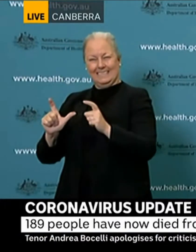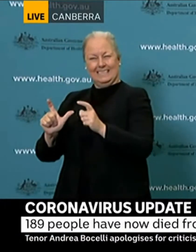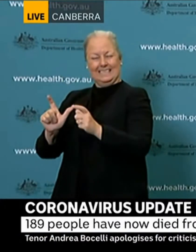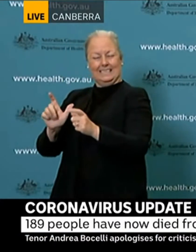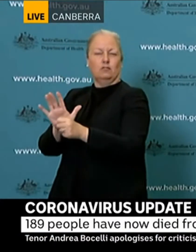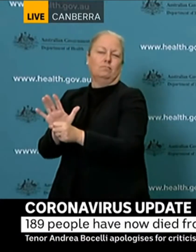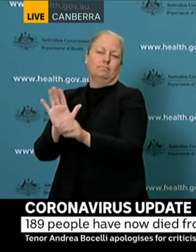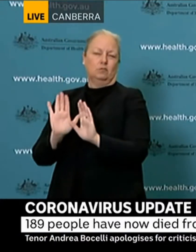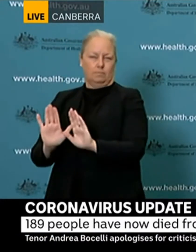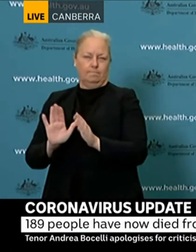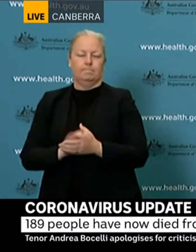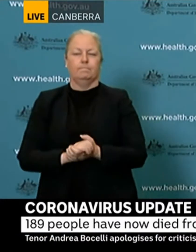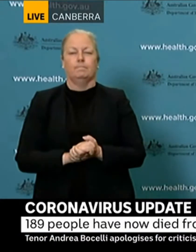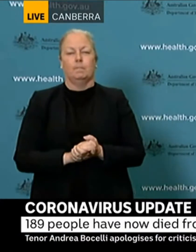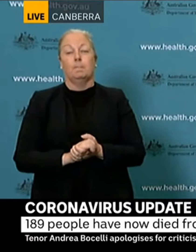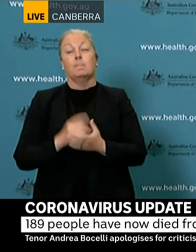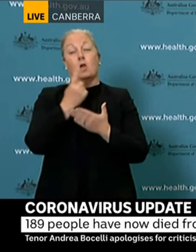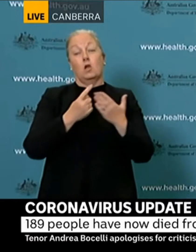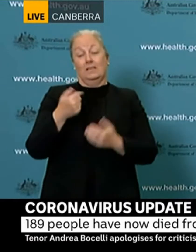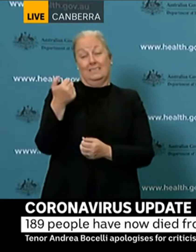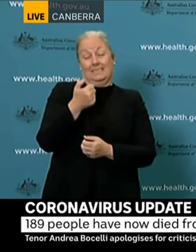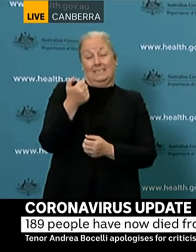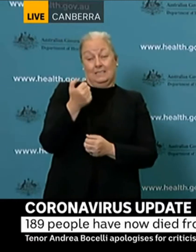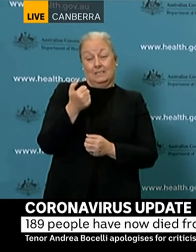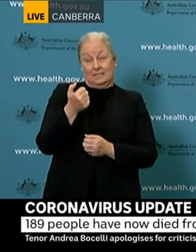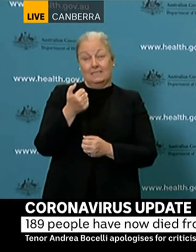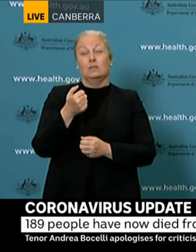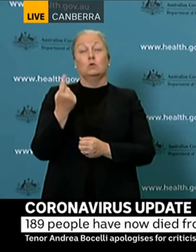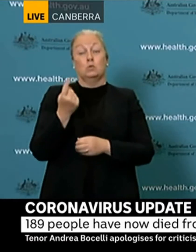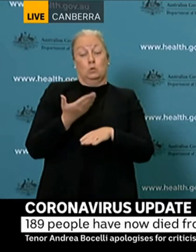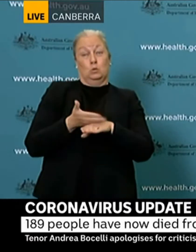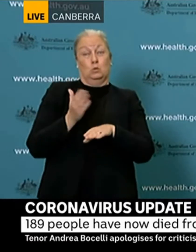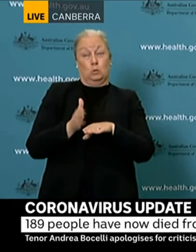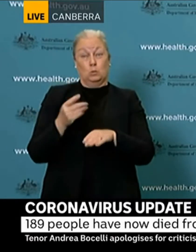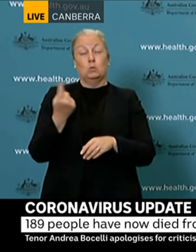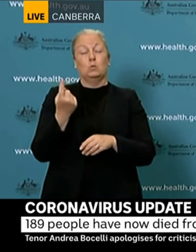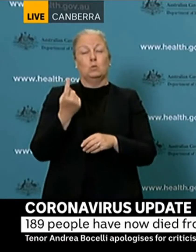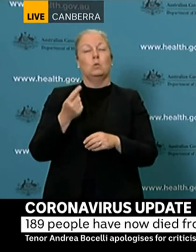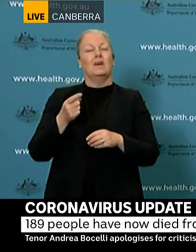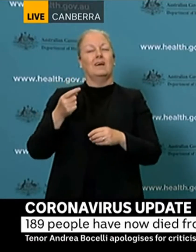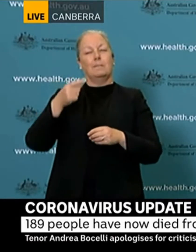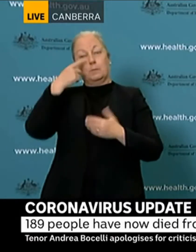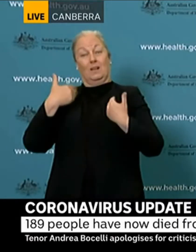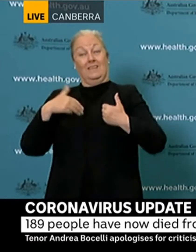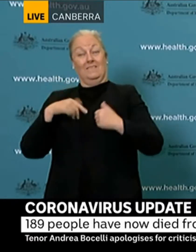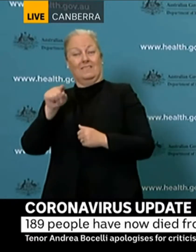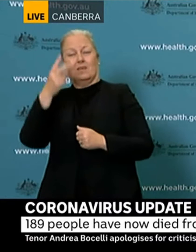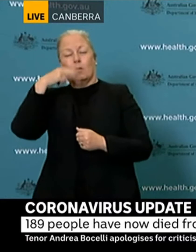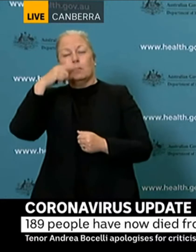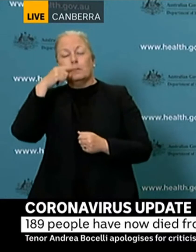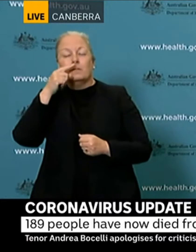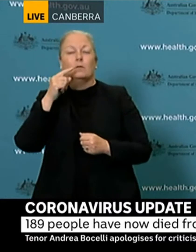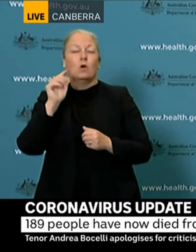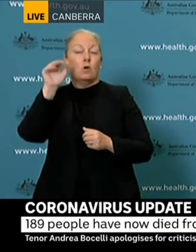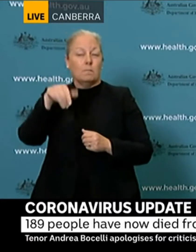particular. So we've had only 16 new residents out of that over 700 cases that were confirmed overnight